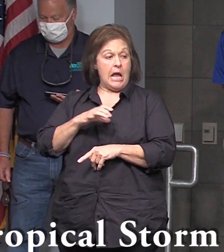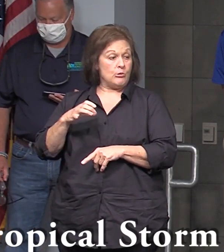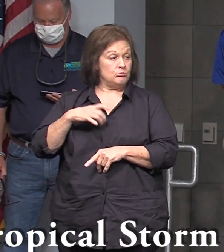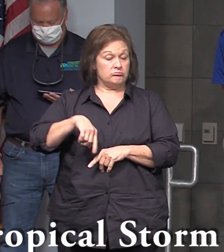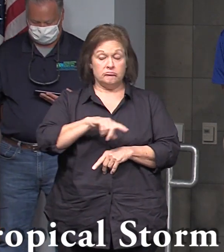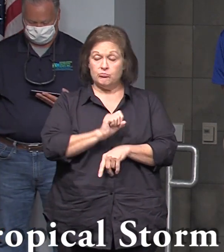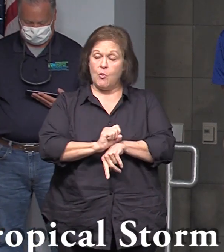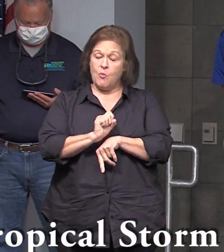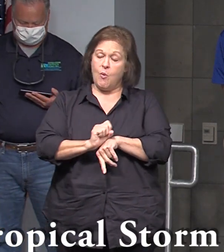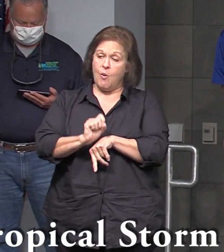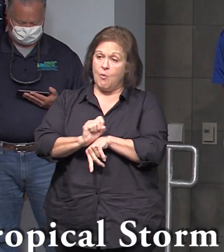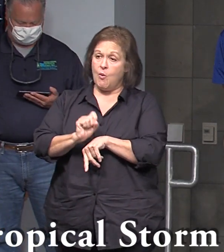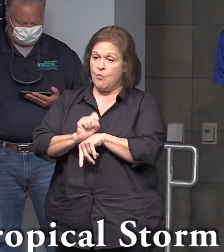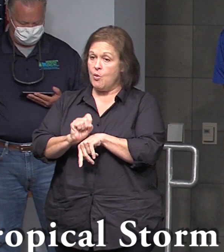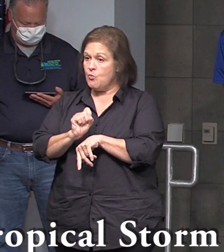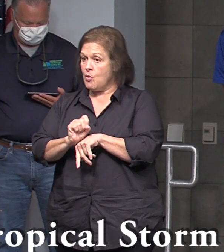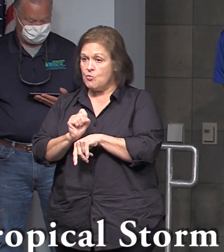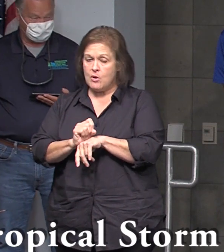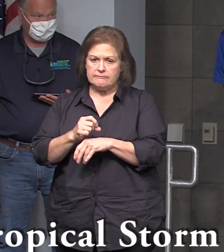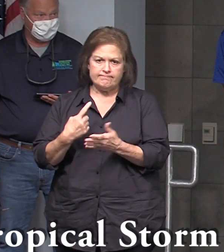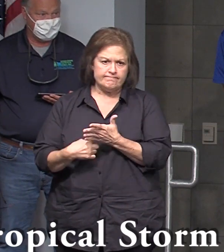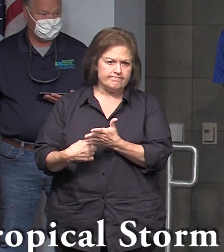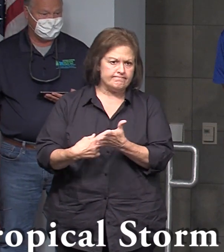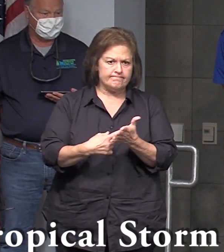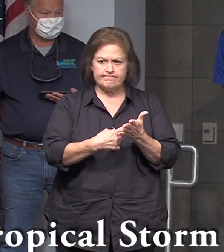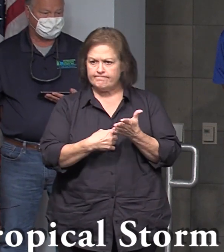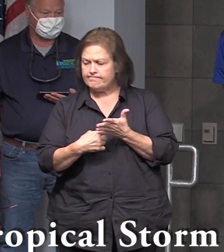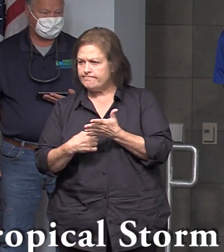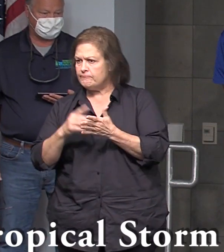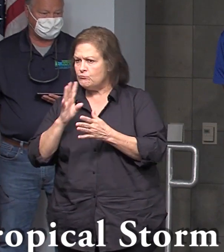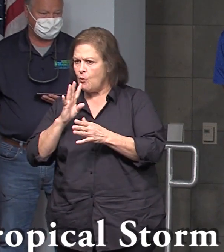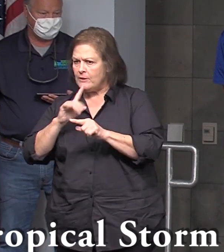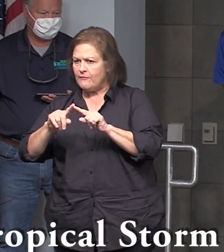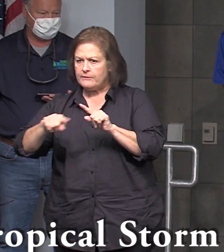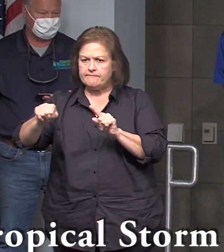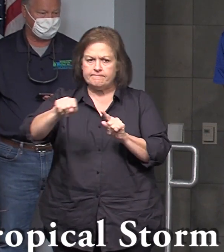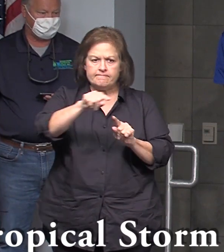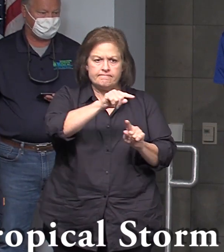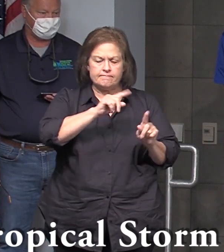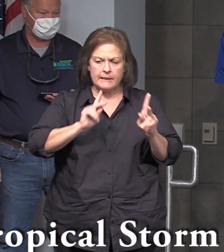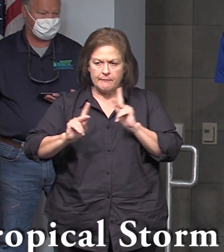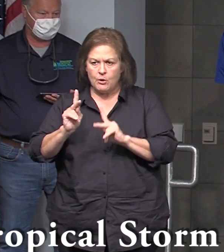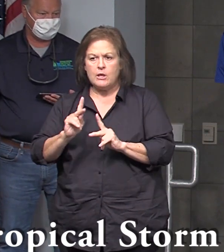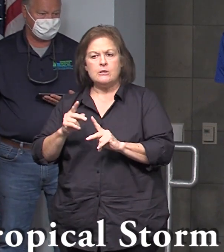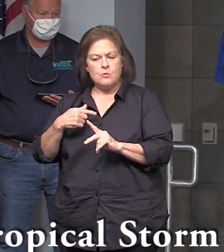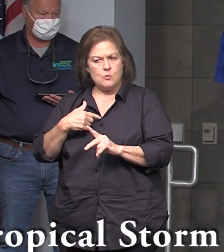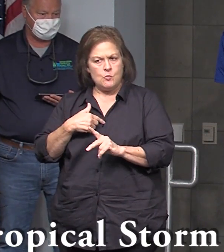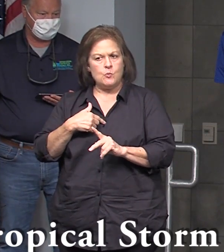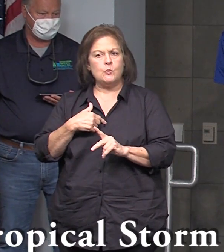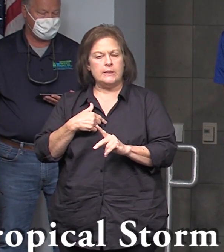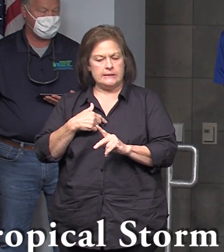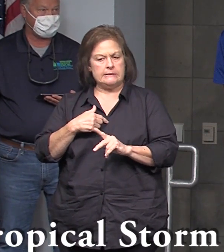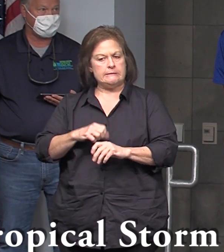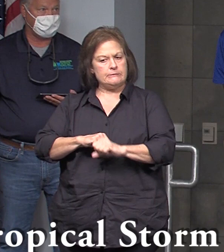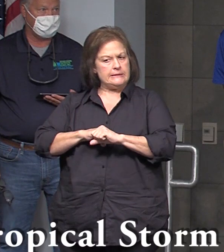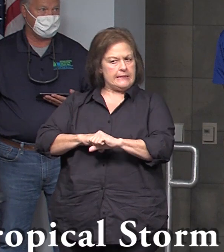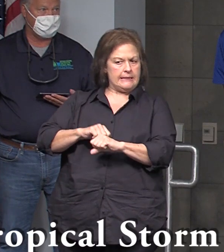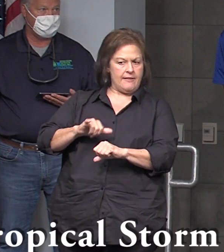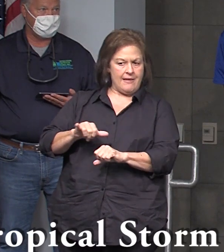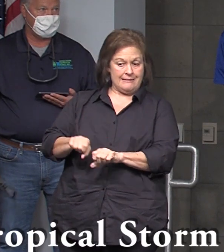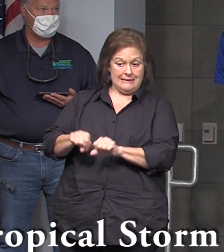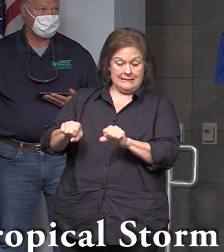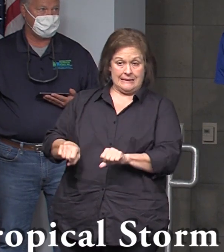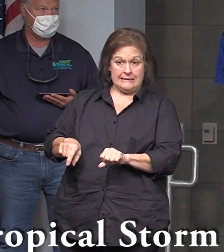working together and keeping informed, talking to each mayor throughout the parish, and we're well protected with inside the levee protector